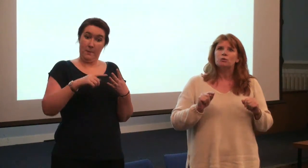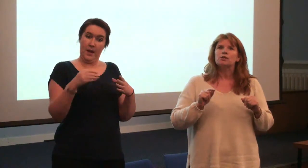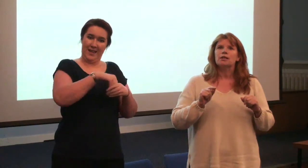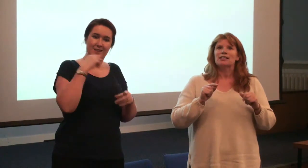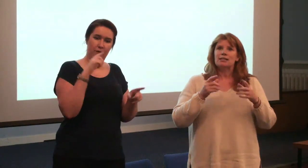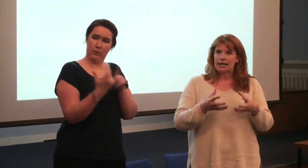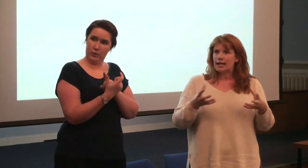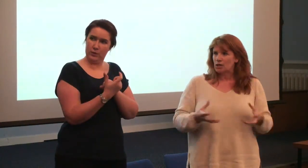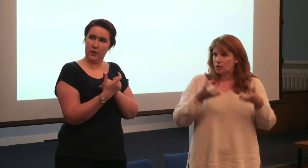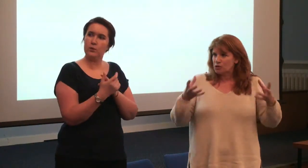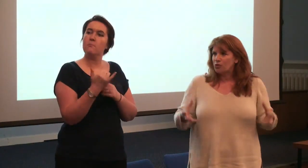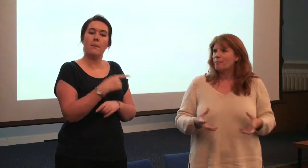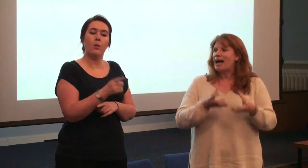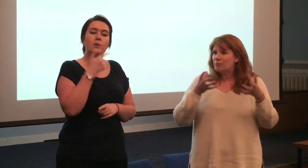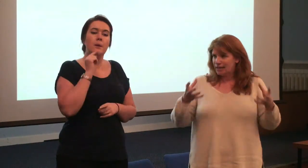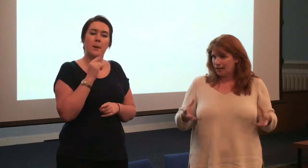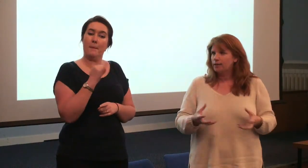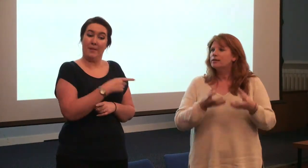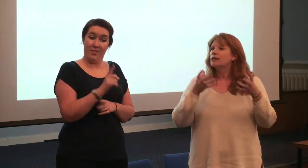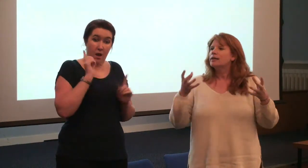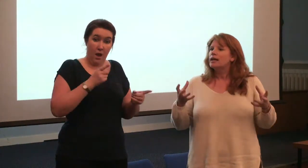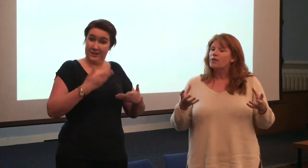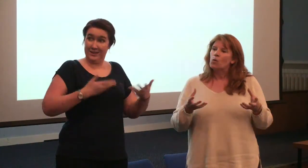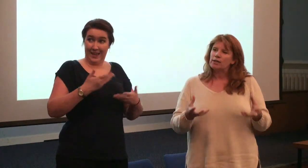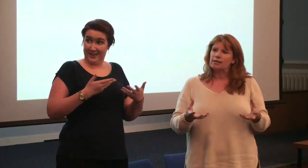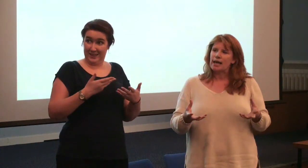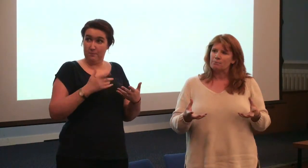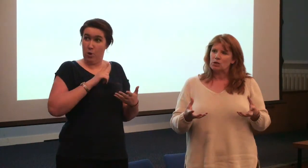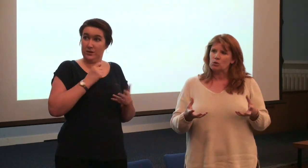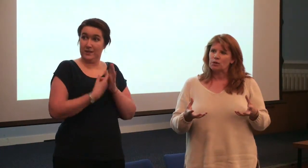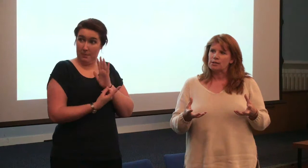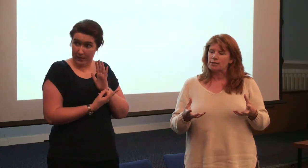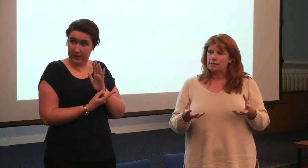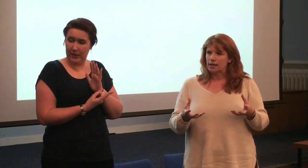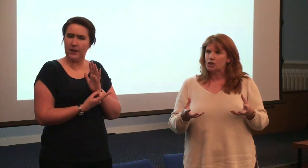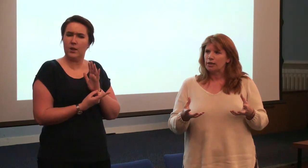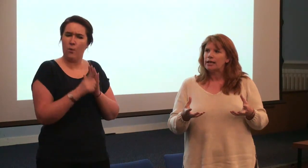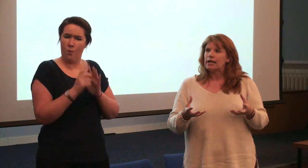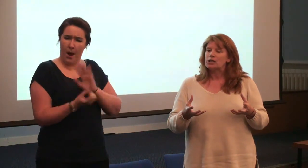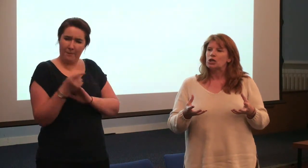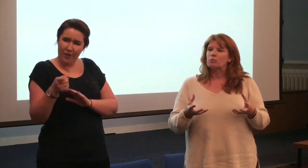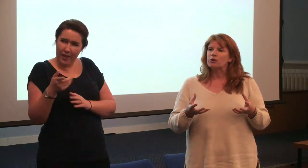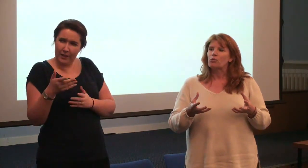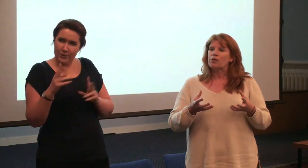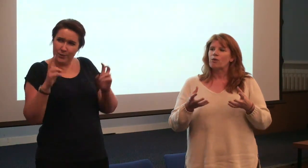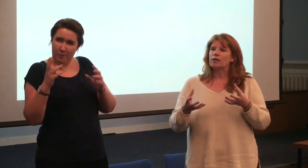preclude sign language from happening, then what does that mean towards this discussion in terms of whether or